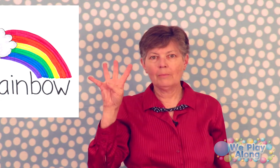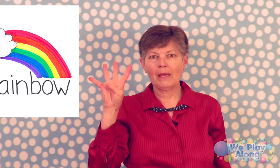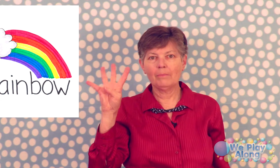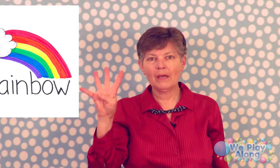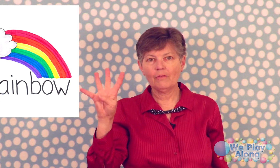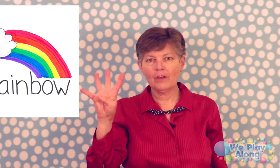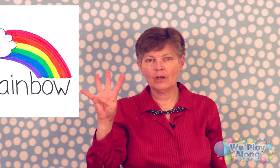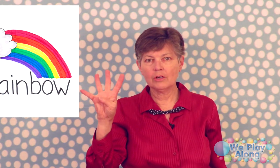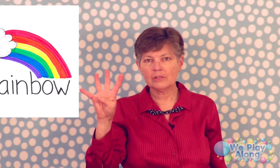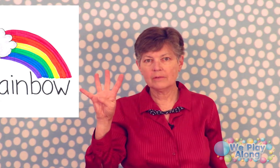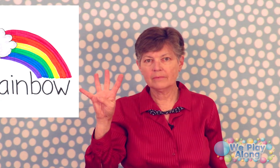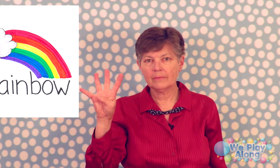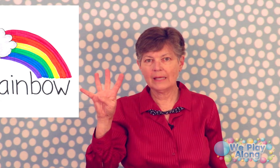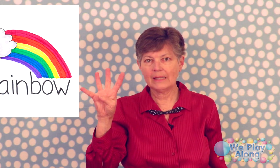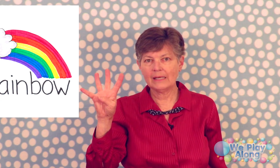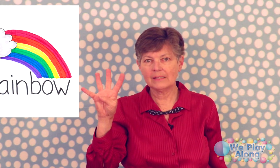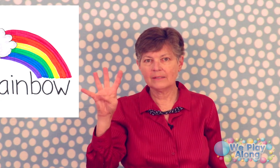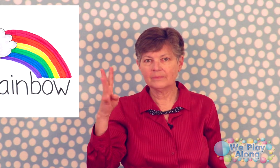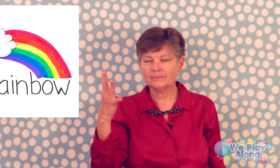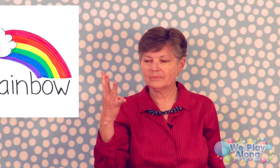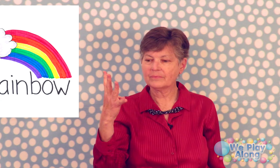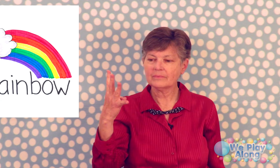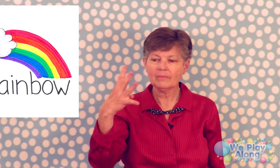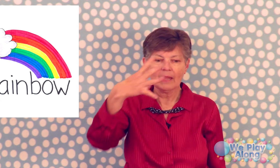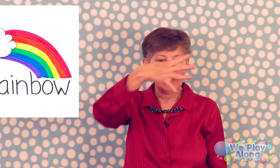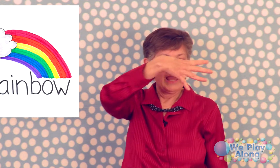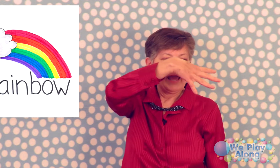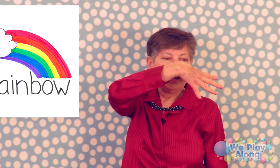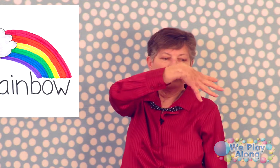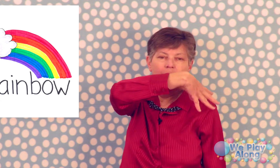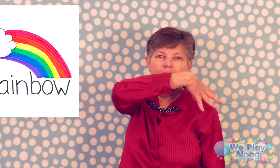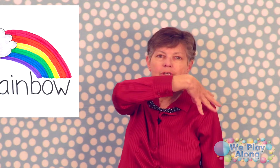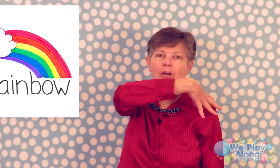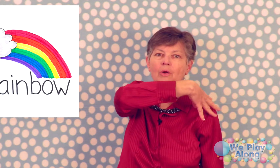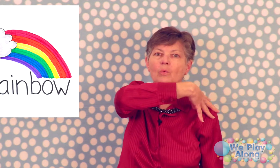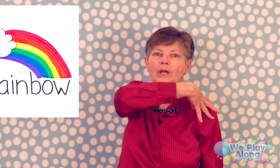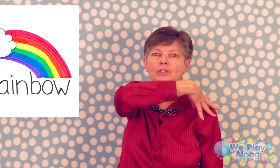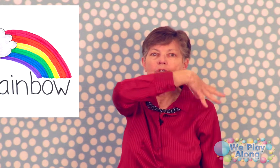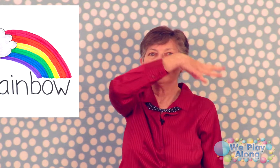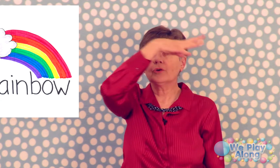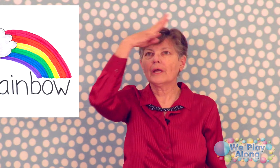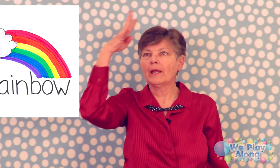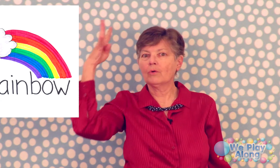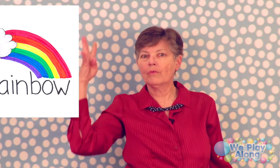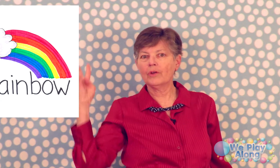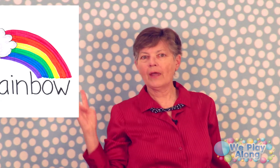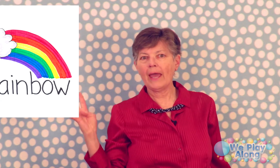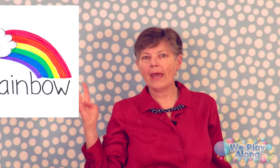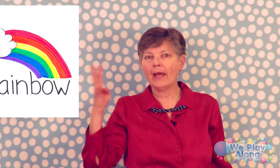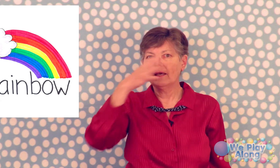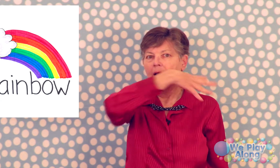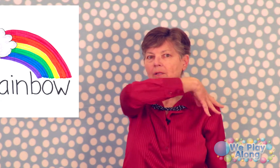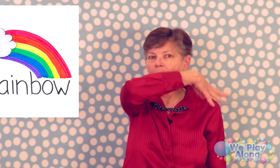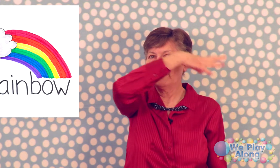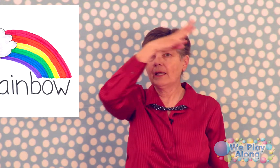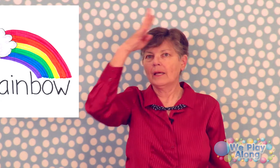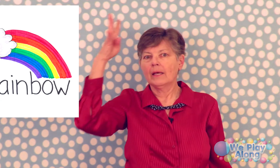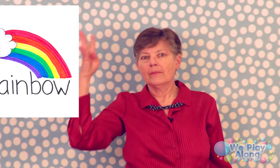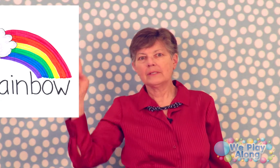make big fingers like this. And you're going to start at one shoulder and kind of go over your head a little bit. This